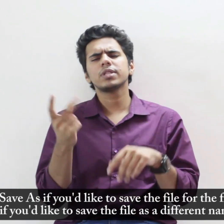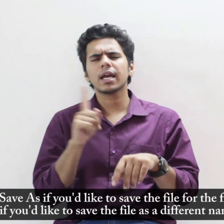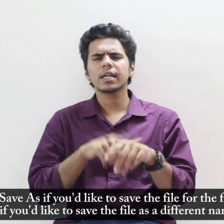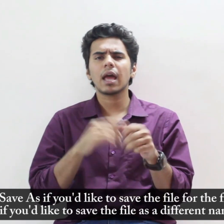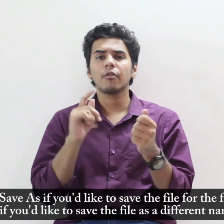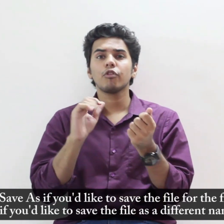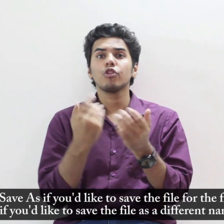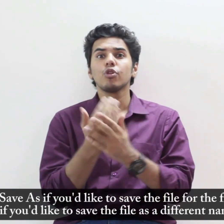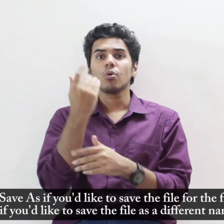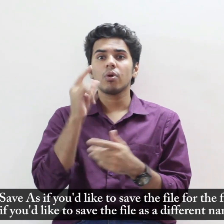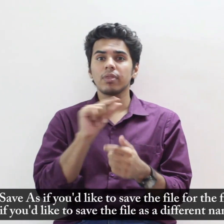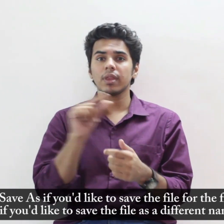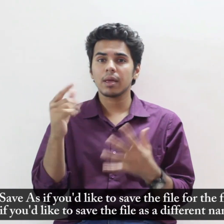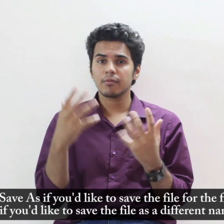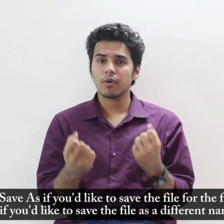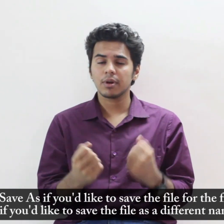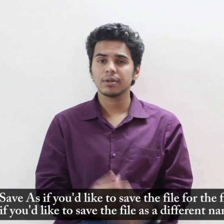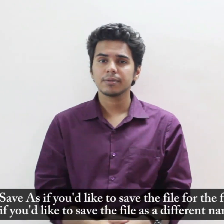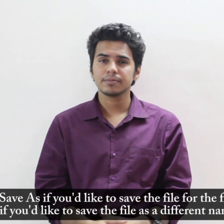save the file as a different name.